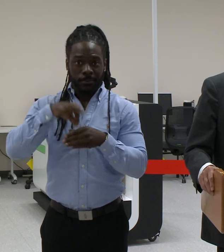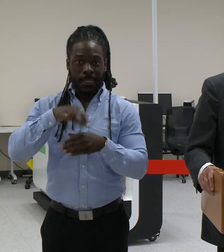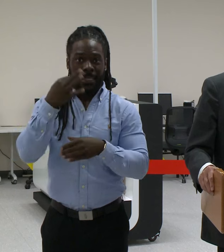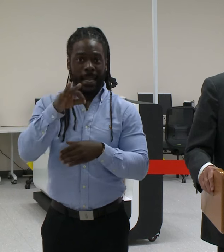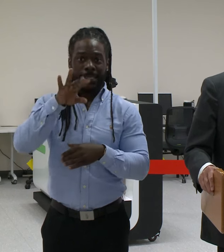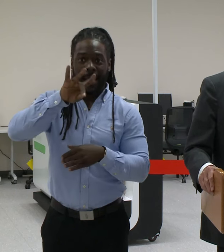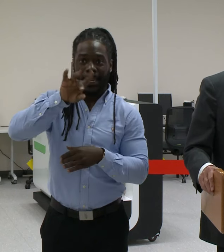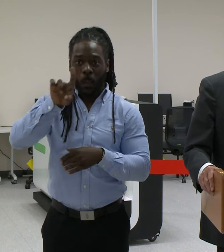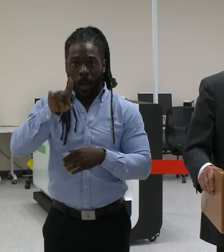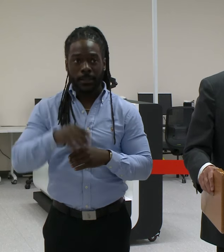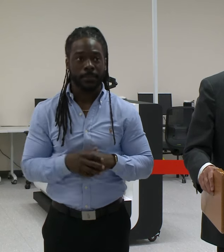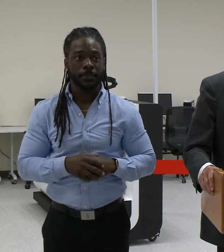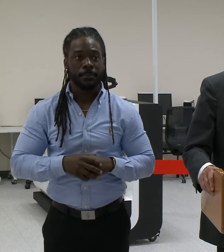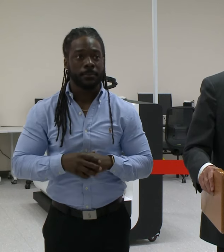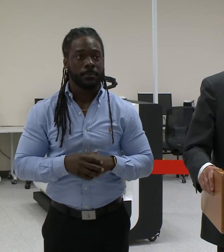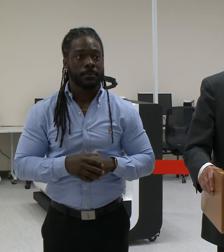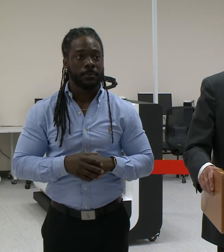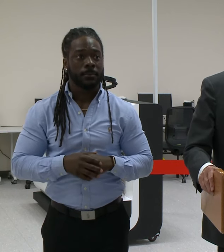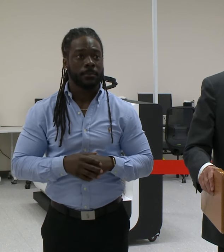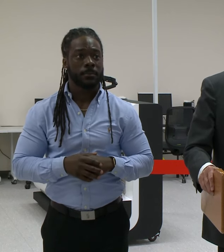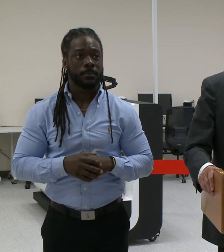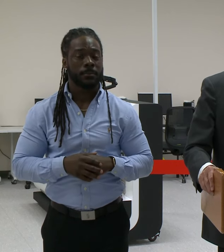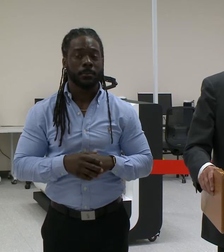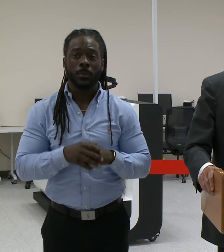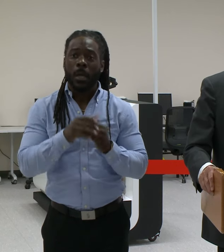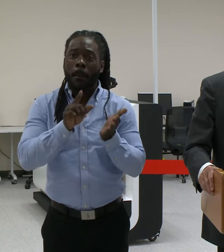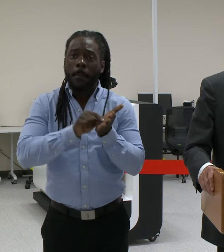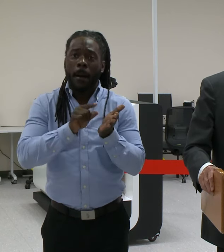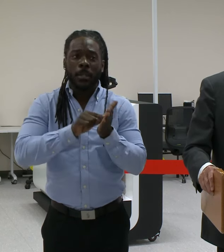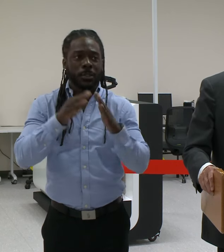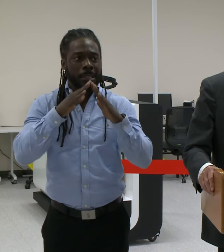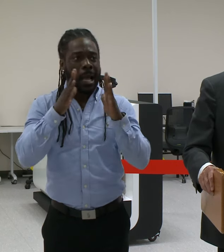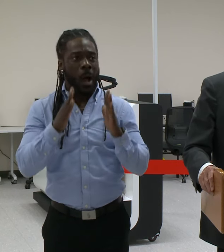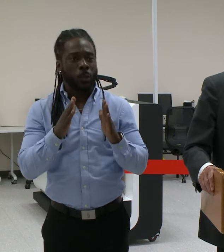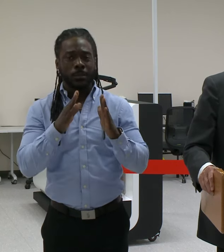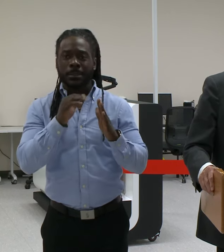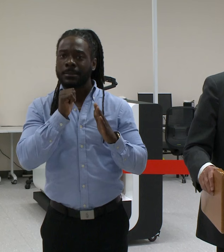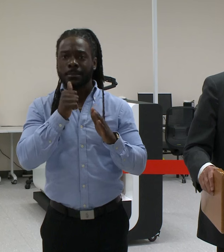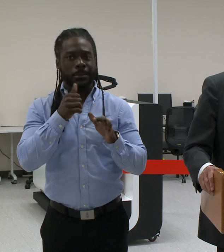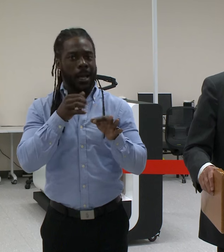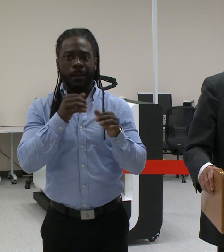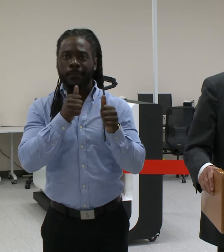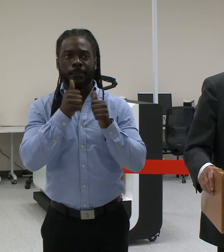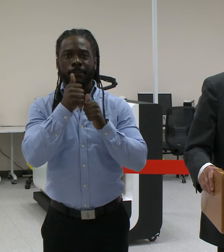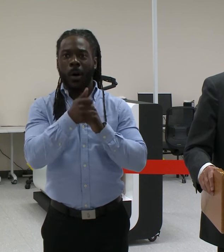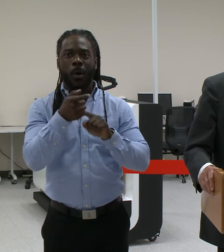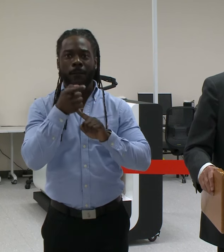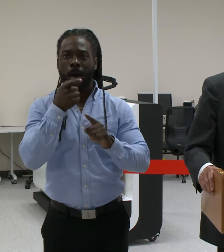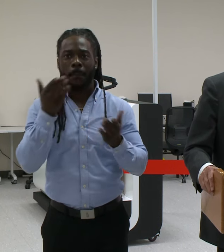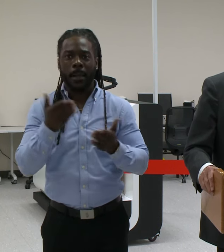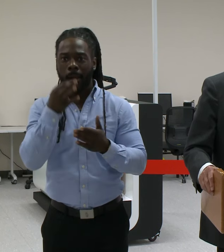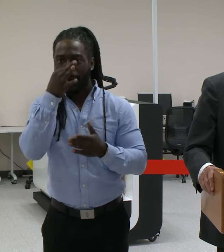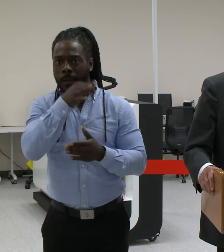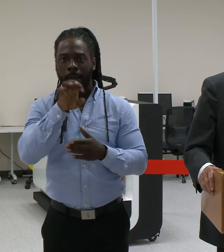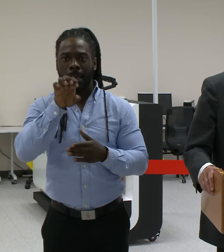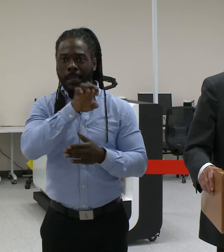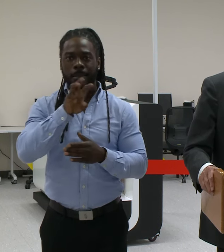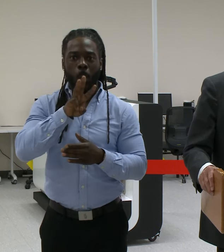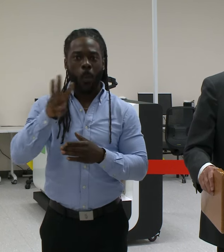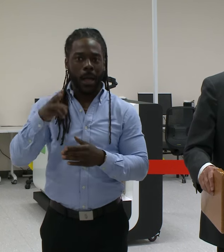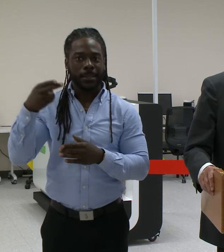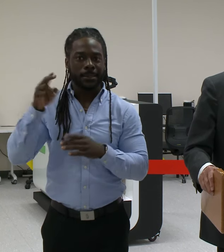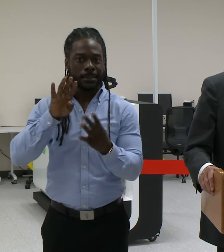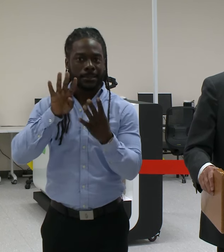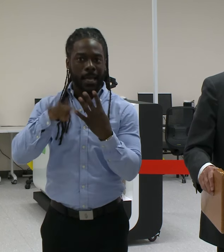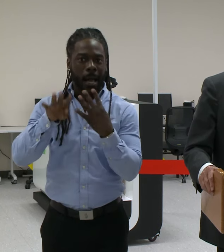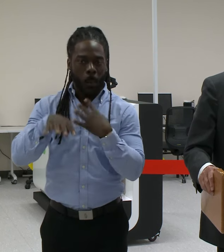1981. And there was a publishing house not too far from here on East West Highway.